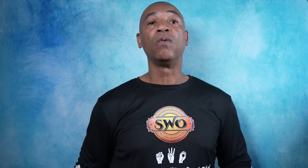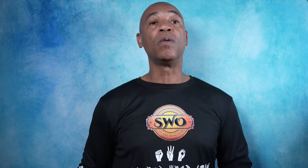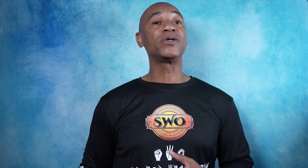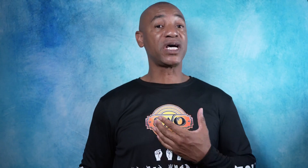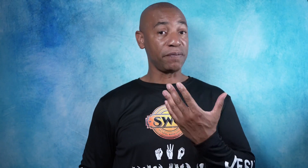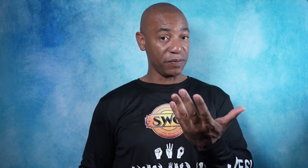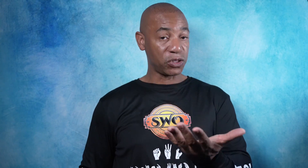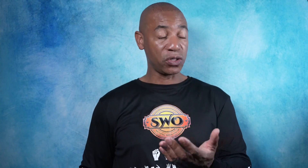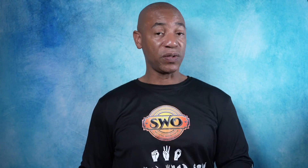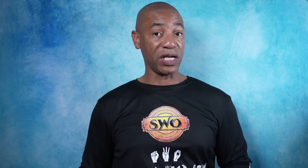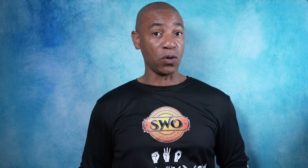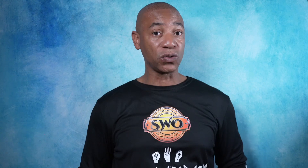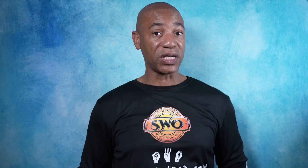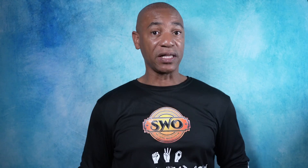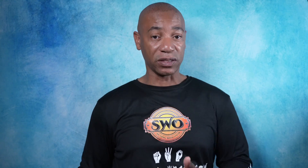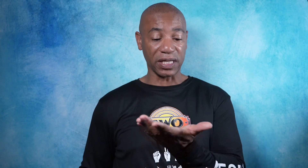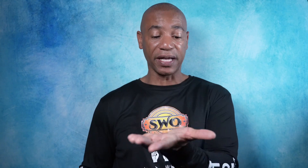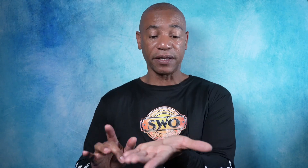One more time, let me show you what that whole sign looks like.